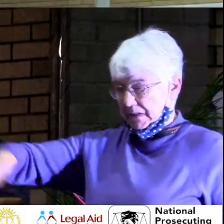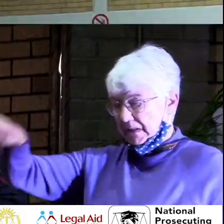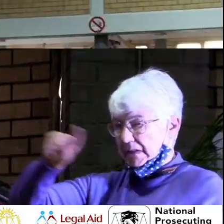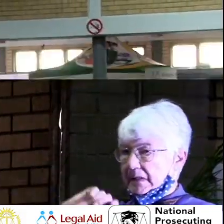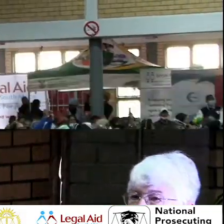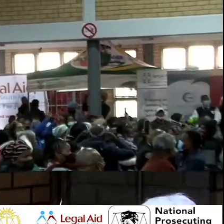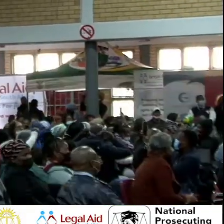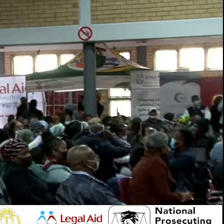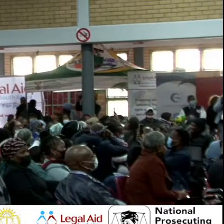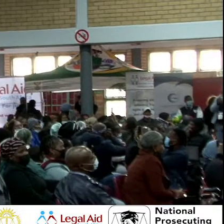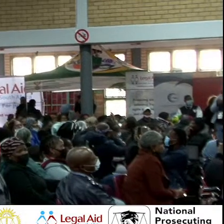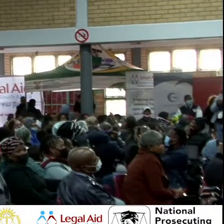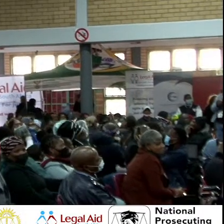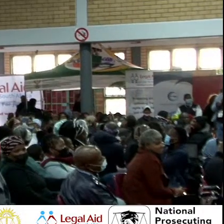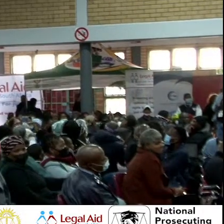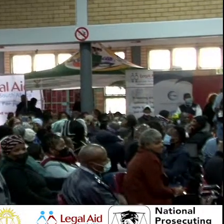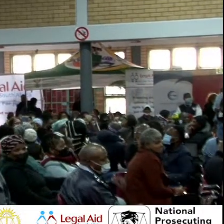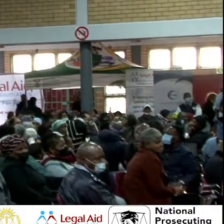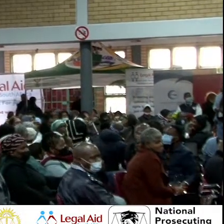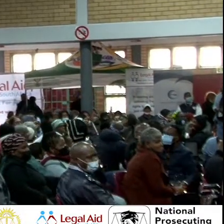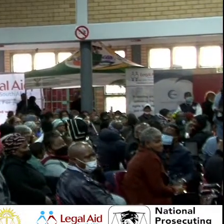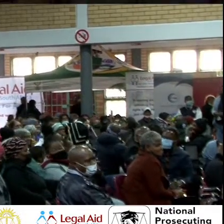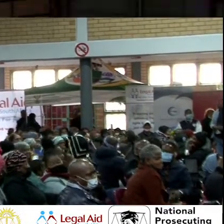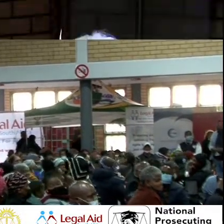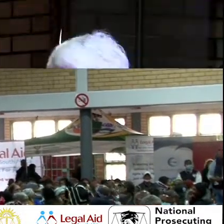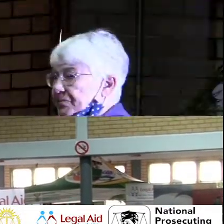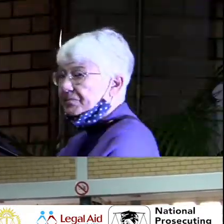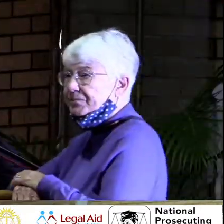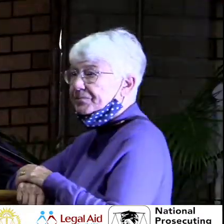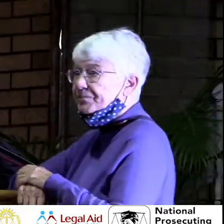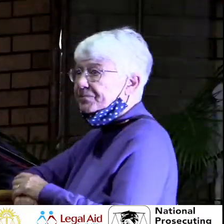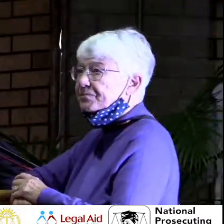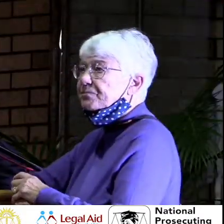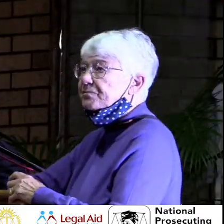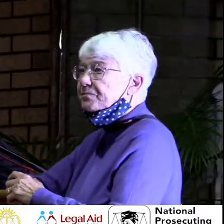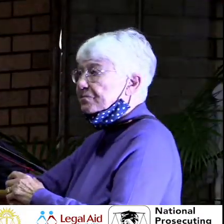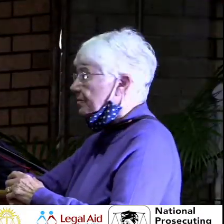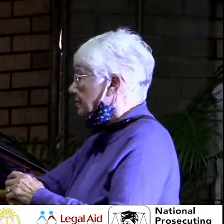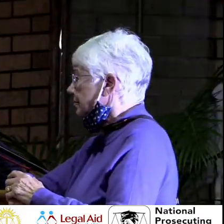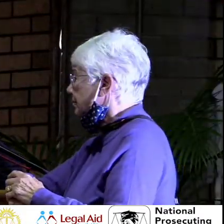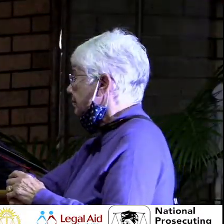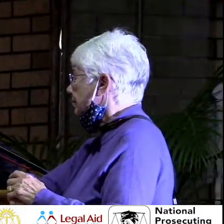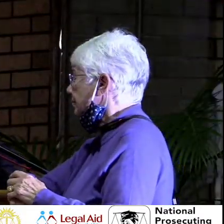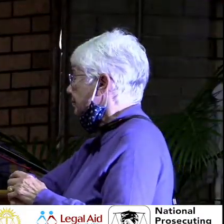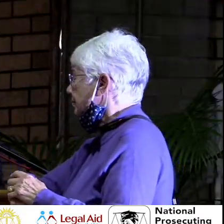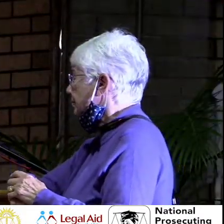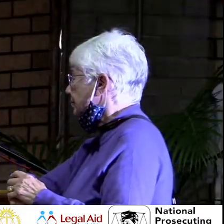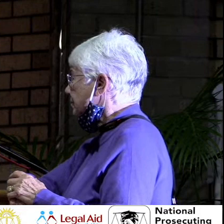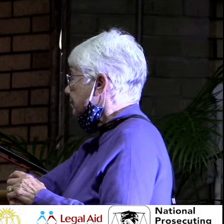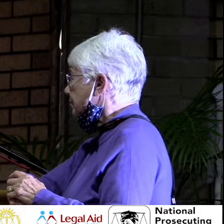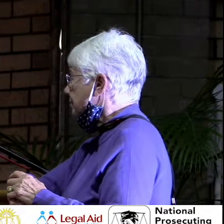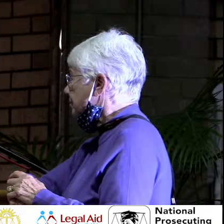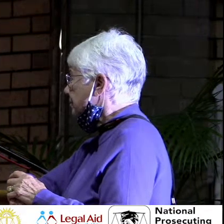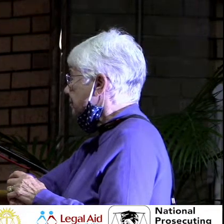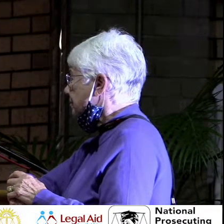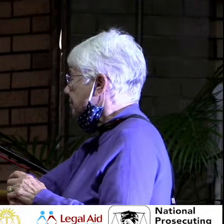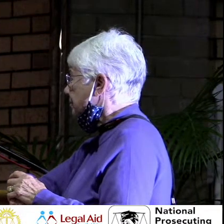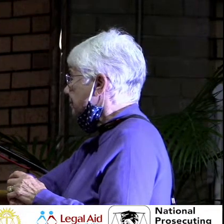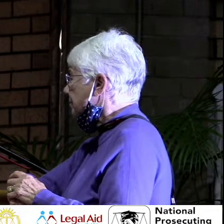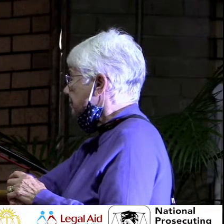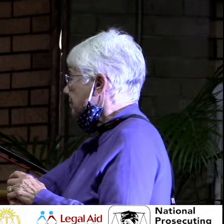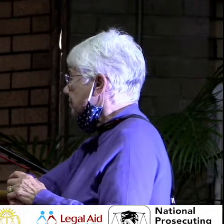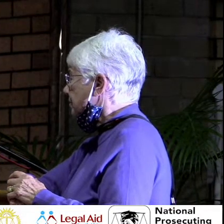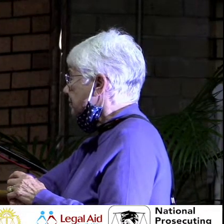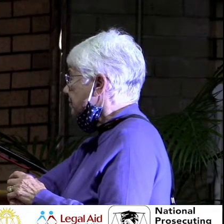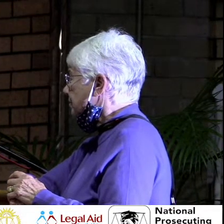All right, thank you very much. Lady, you are number 3. And let me just say, colleagues, we have the officials